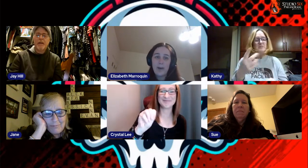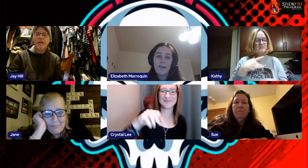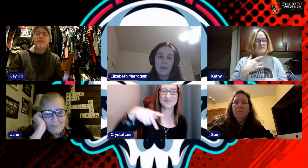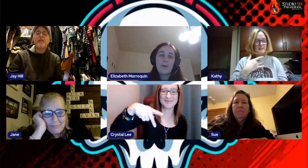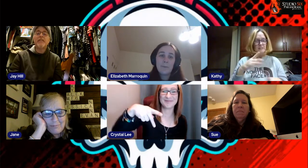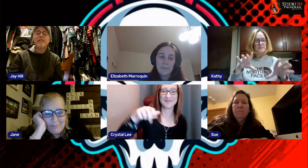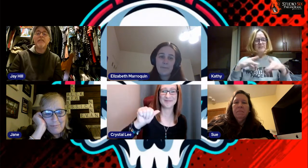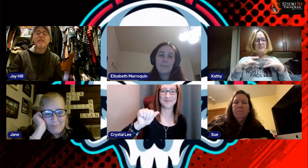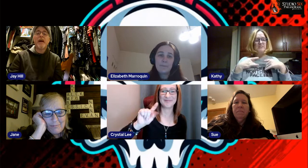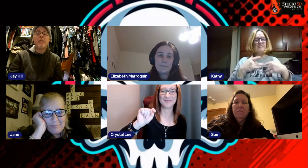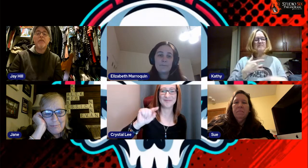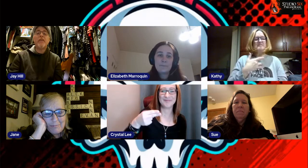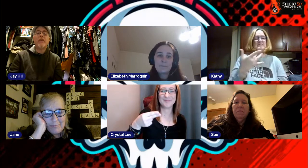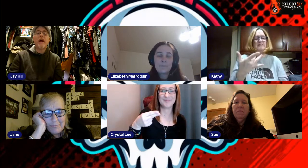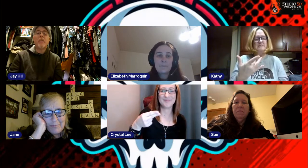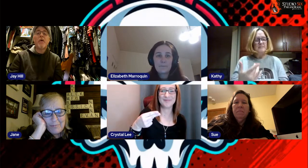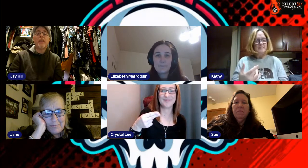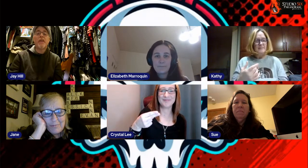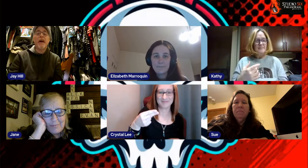Yep. That's what she's feeling.